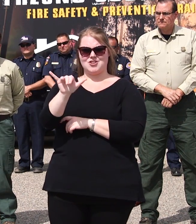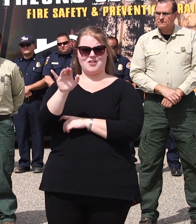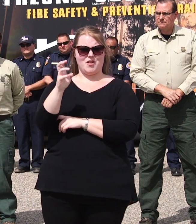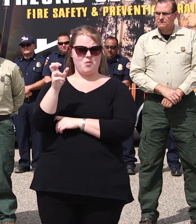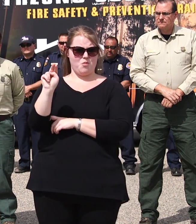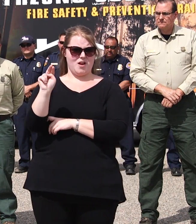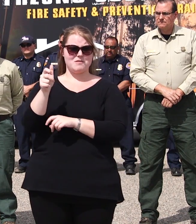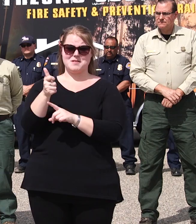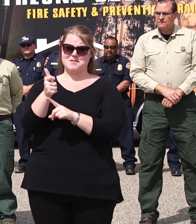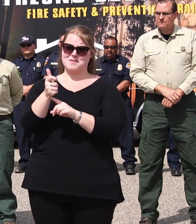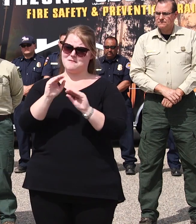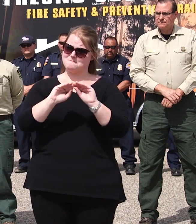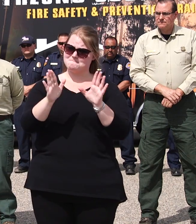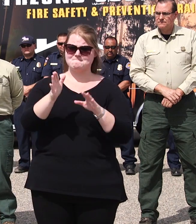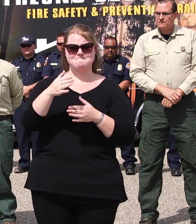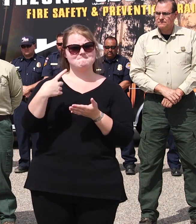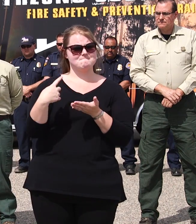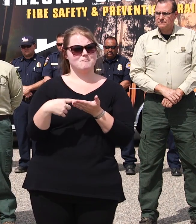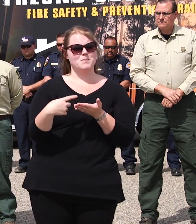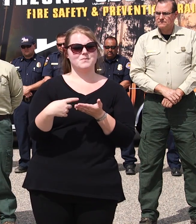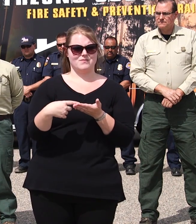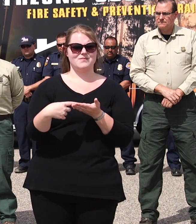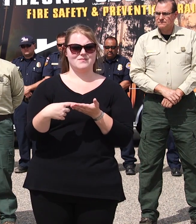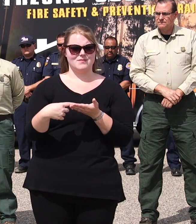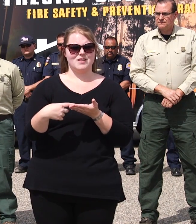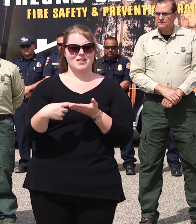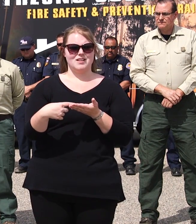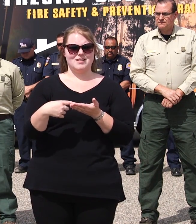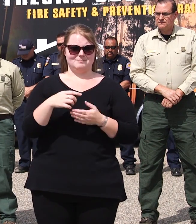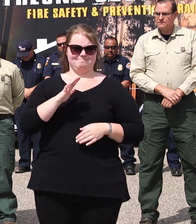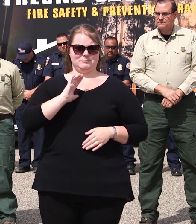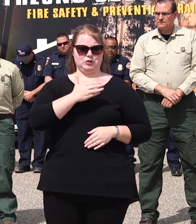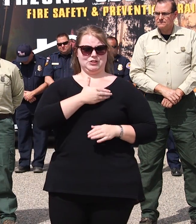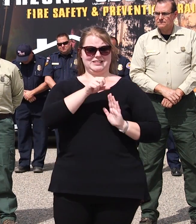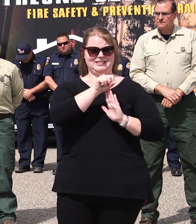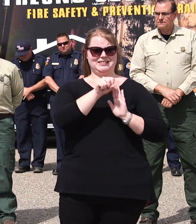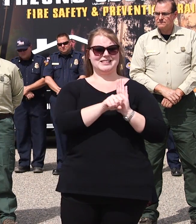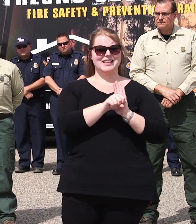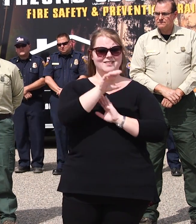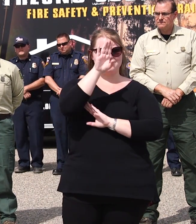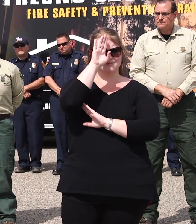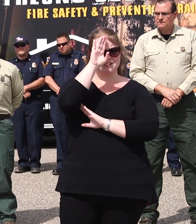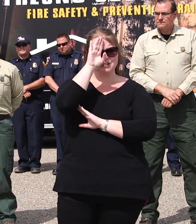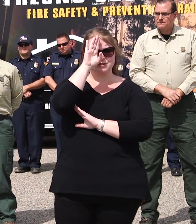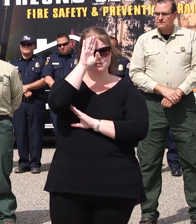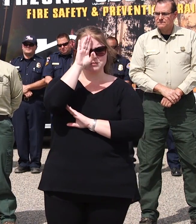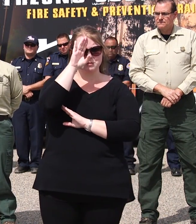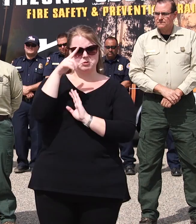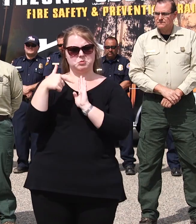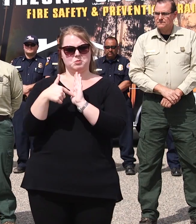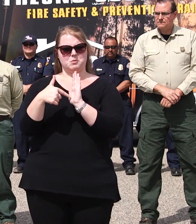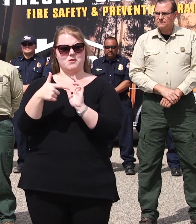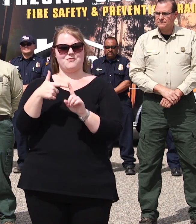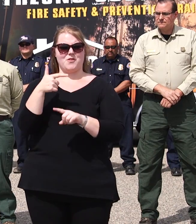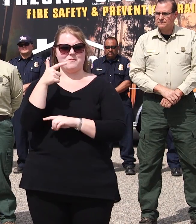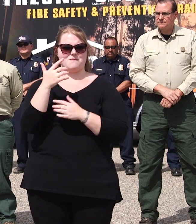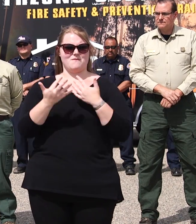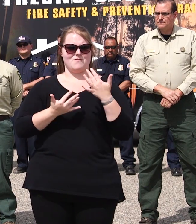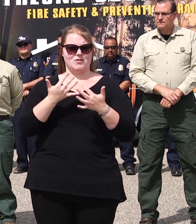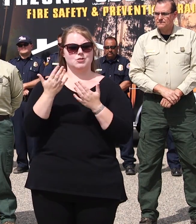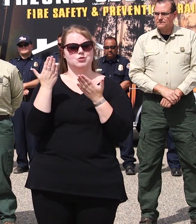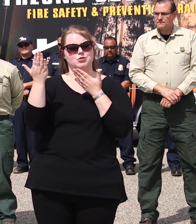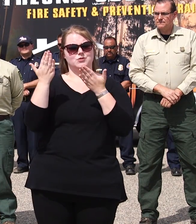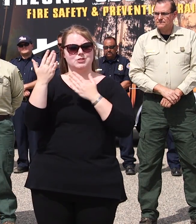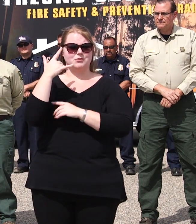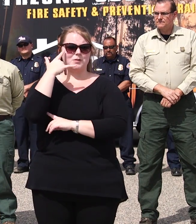articulated, and we as the state's fire department and representatives of the fire services in